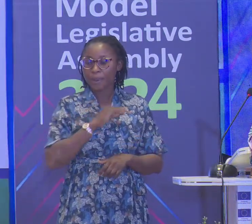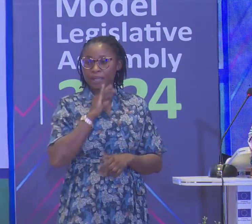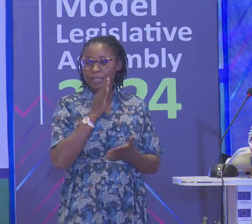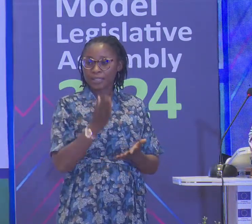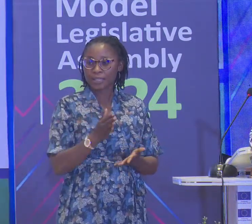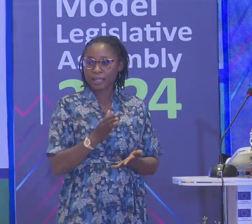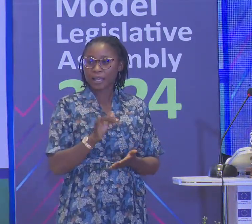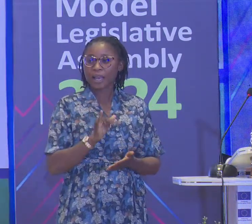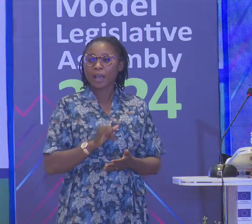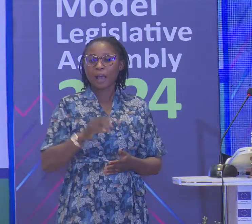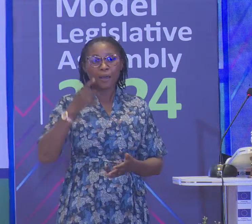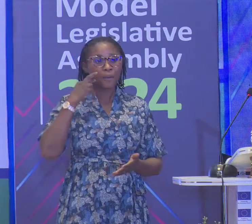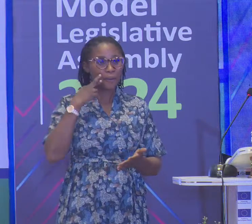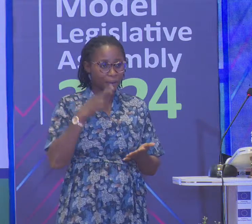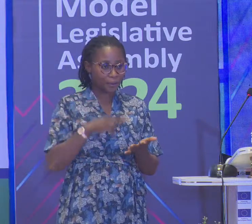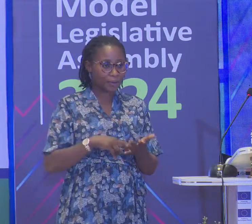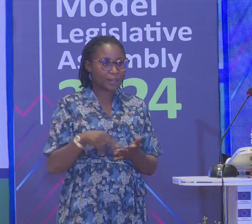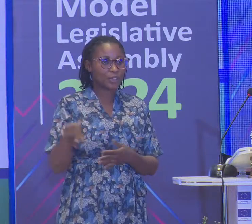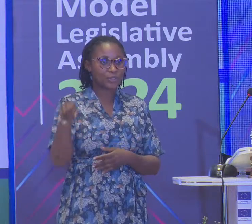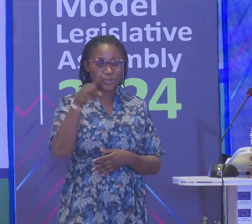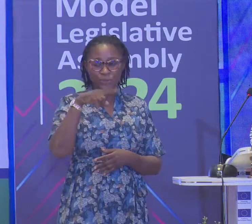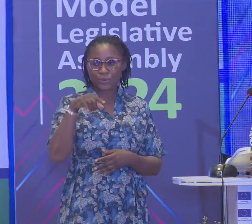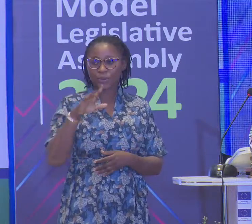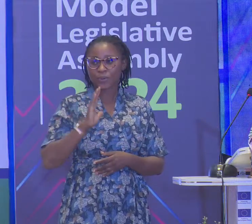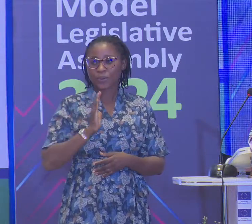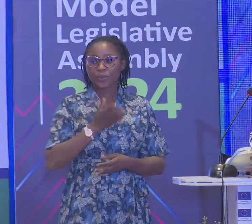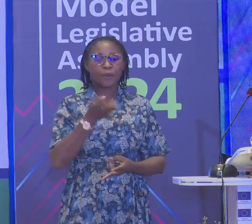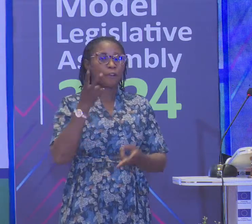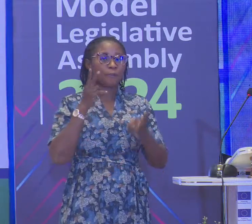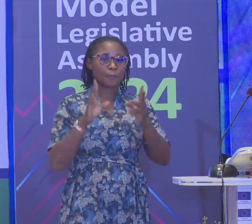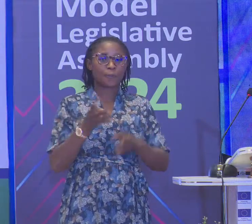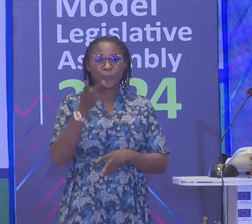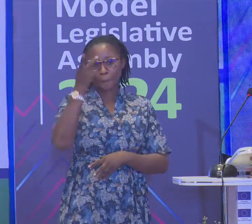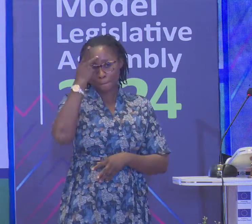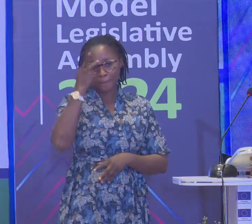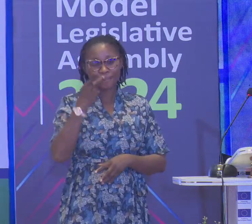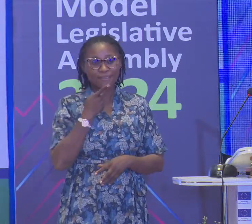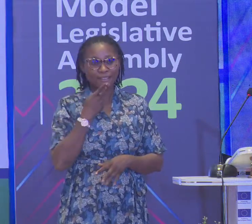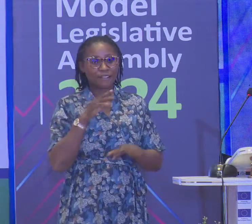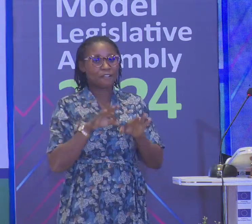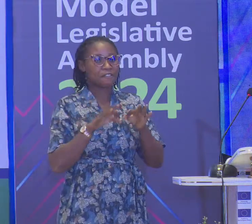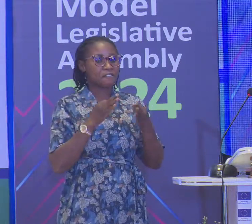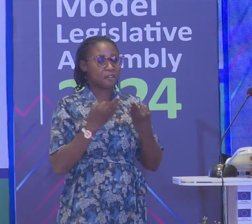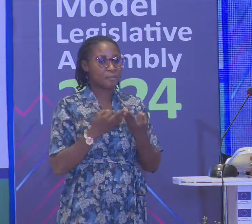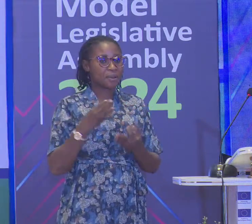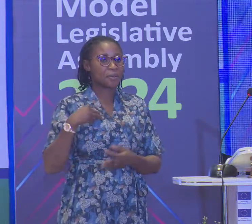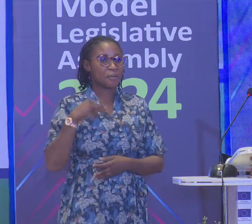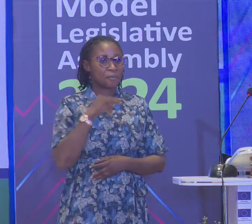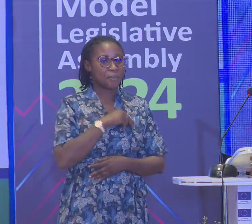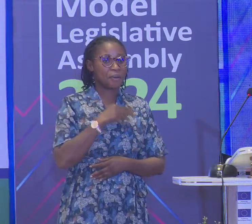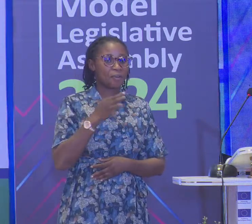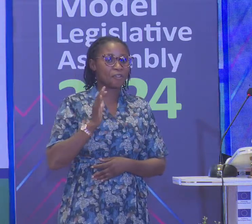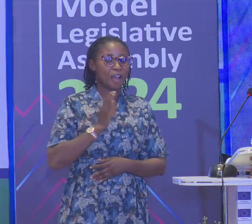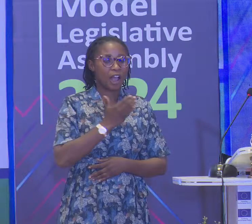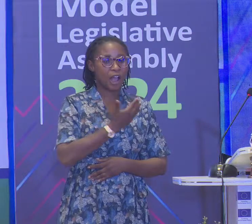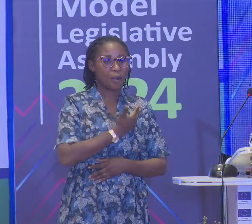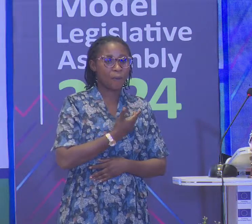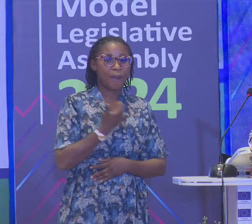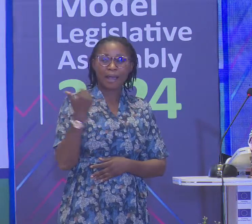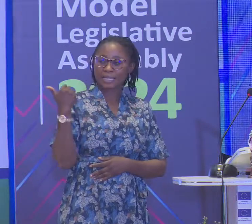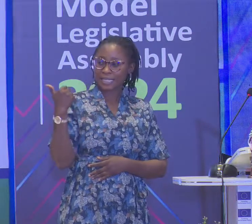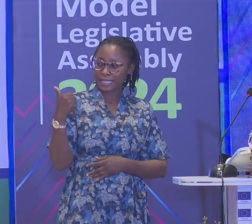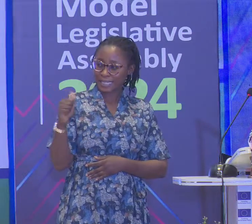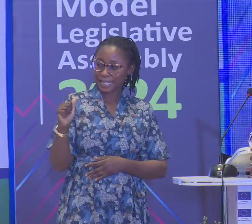through the protocols again. Our guests and parents and family members of our